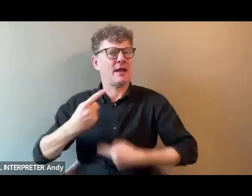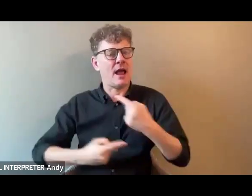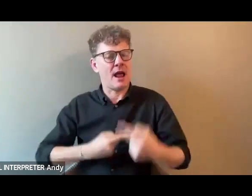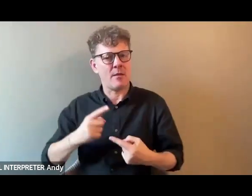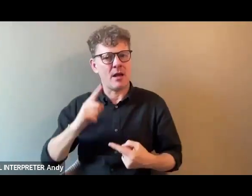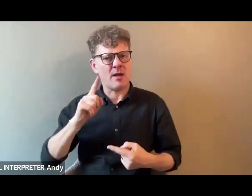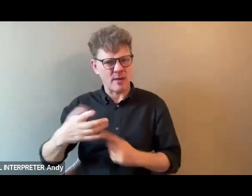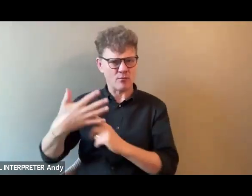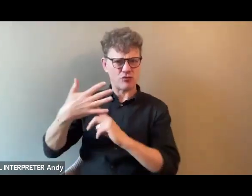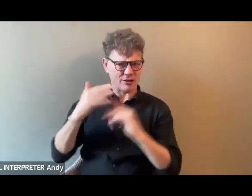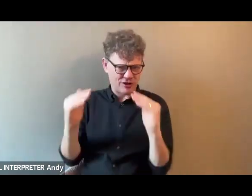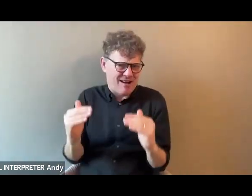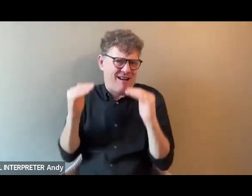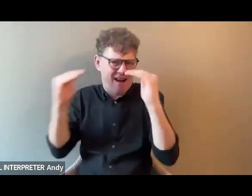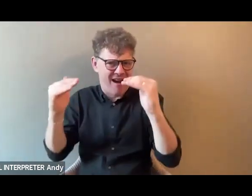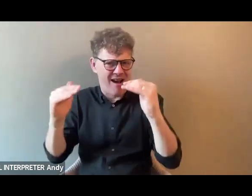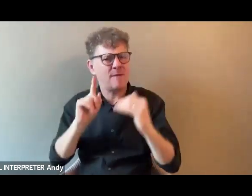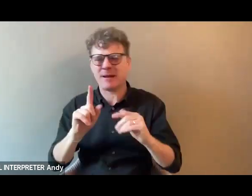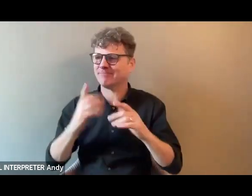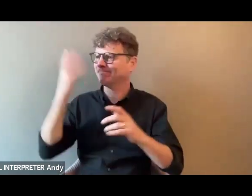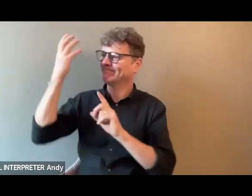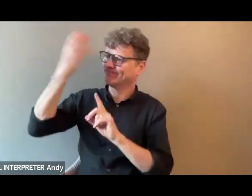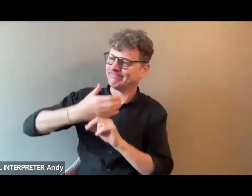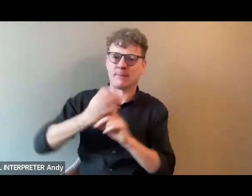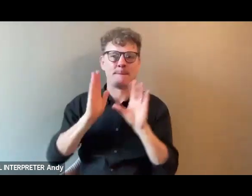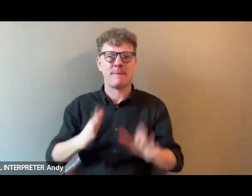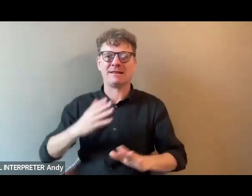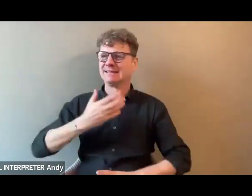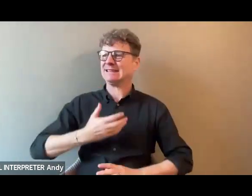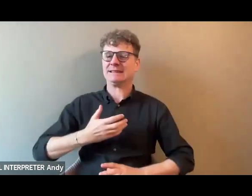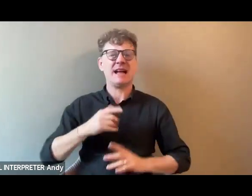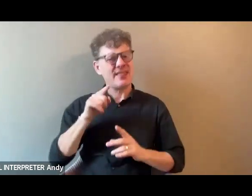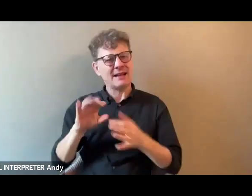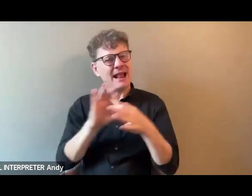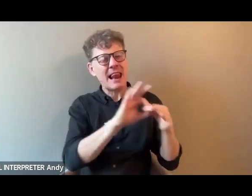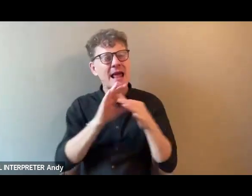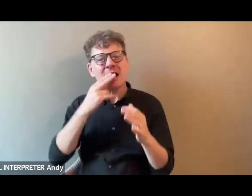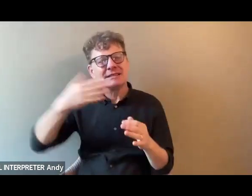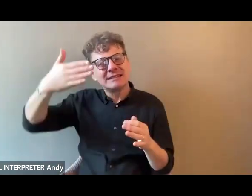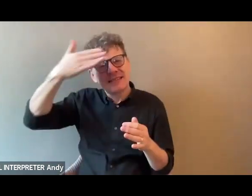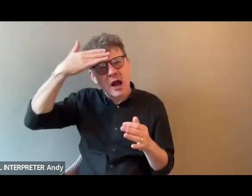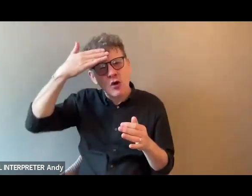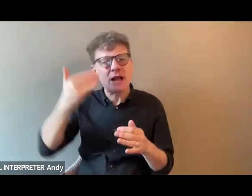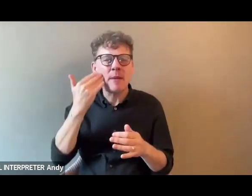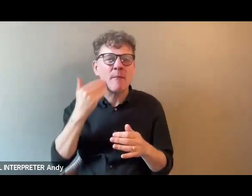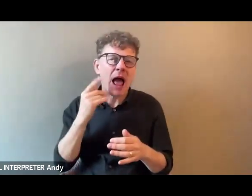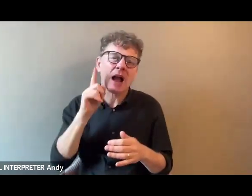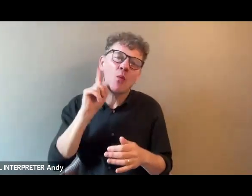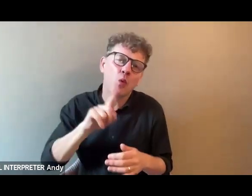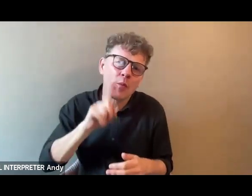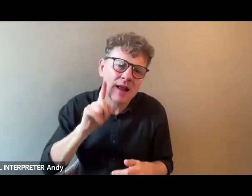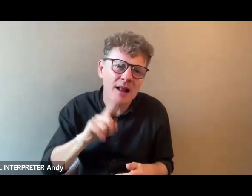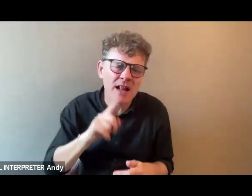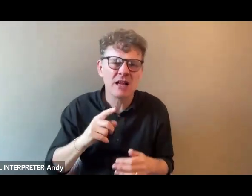quite high. And this links directly to some of the stereotypes about Black women, being